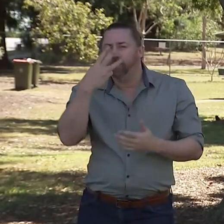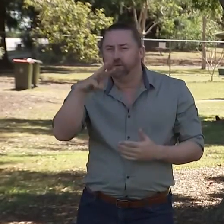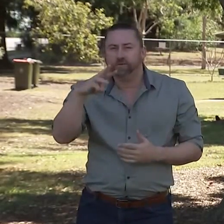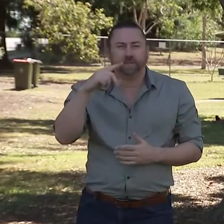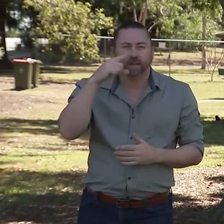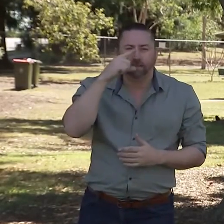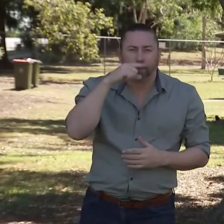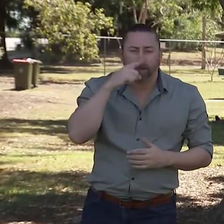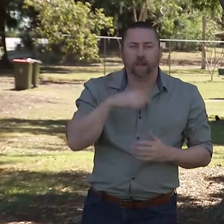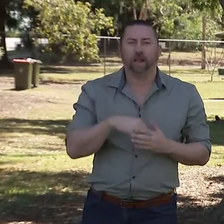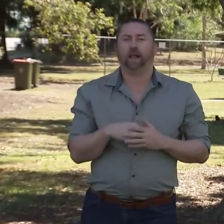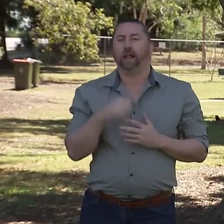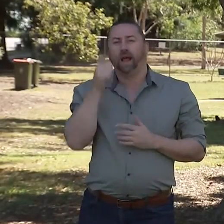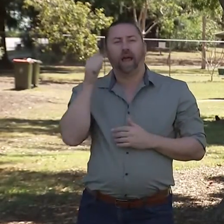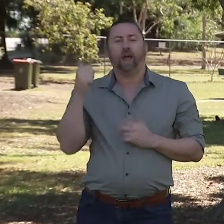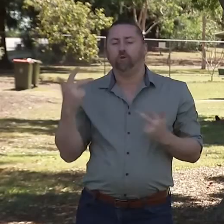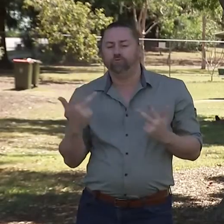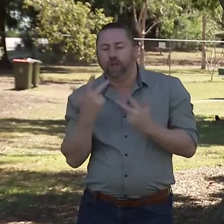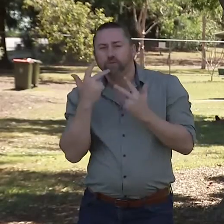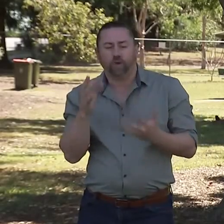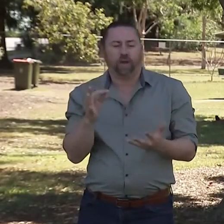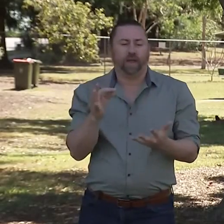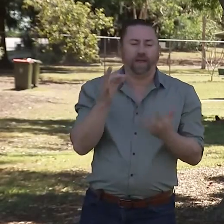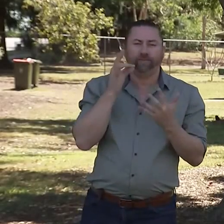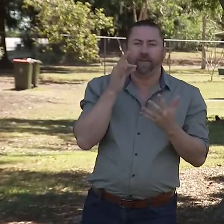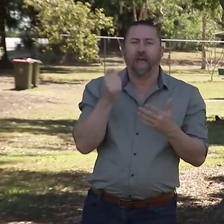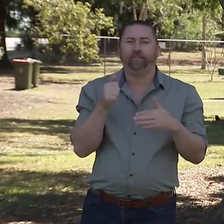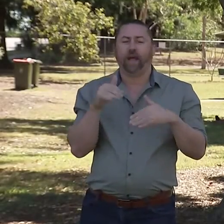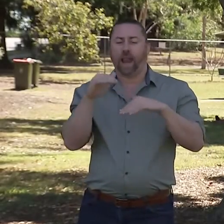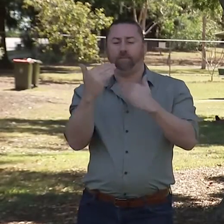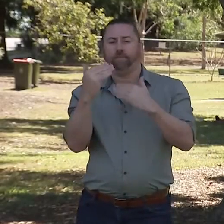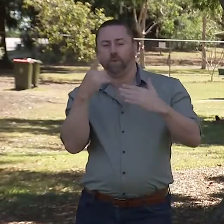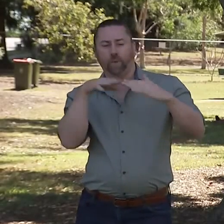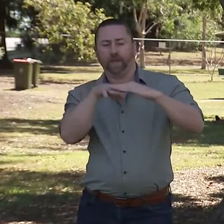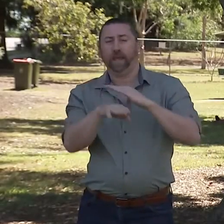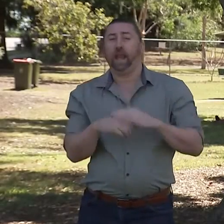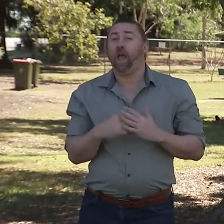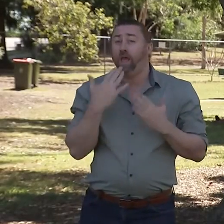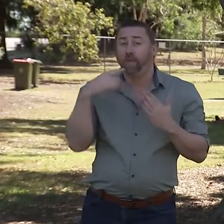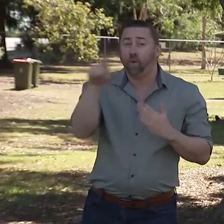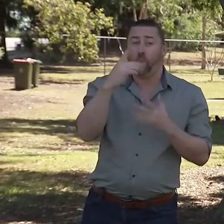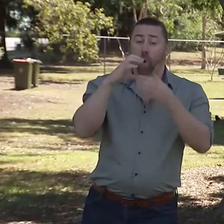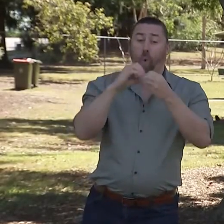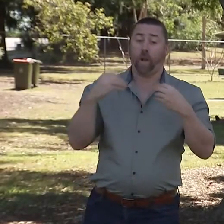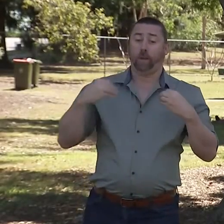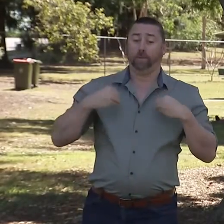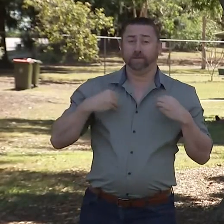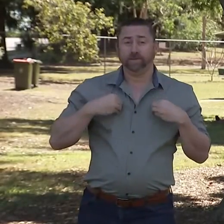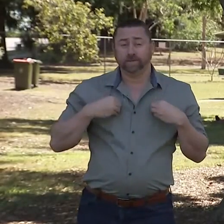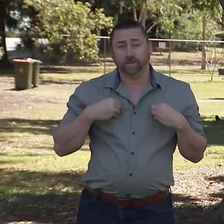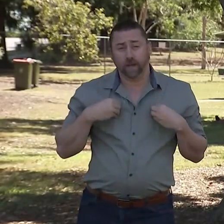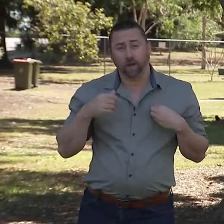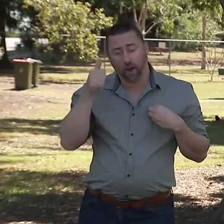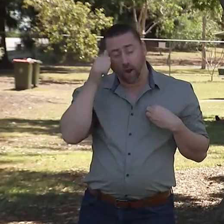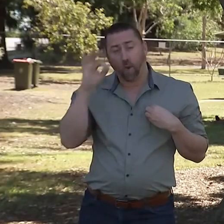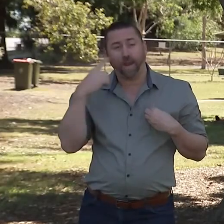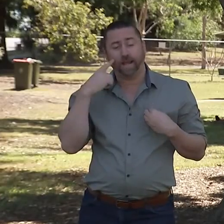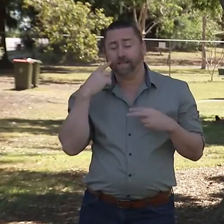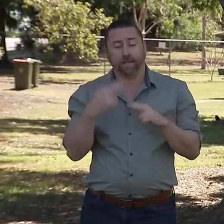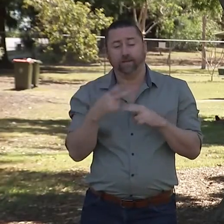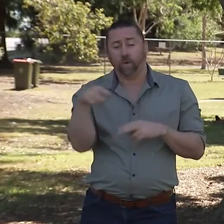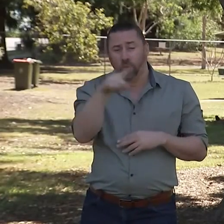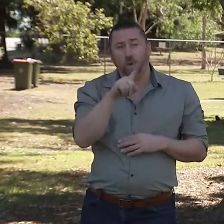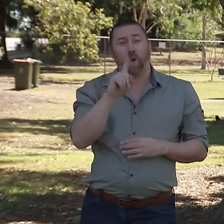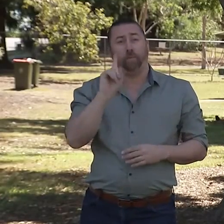the square metres for restaurants and cafes. And I thank all the business owners for doing the right thing as well. I know it's been tough on you,